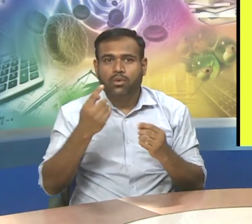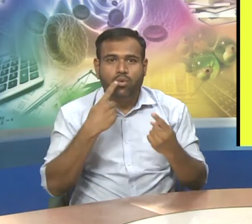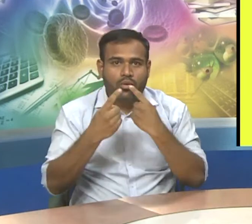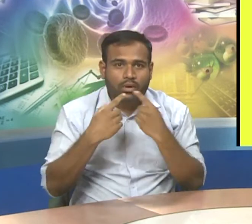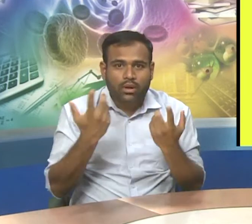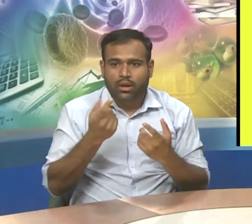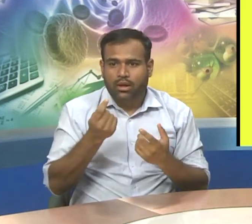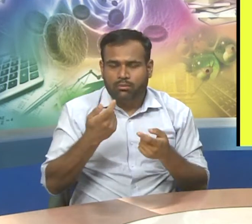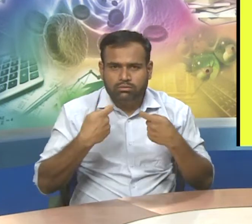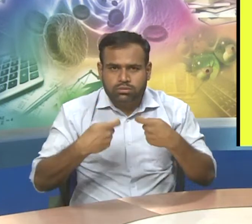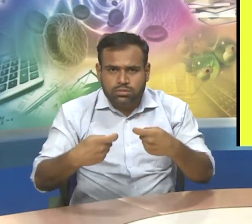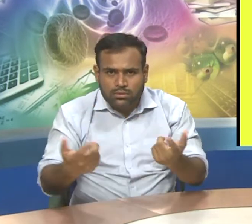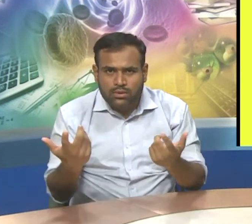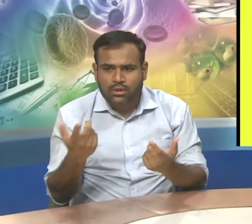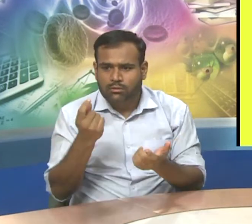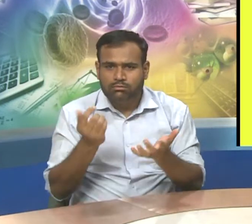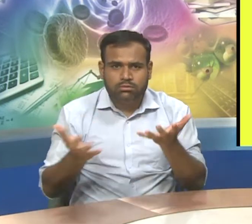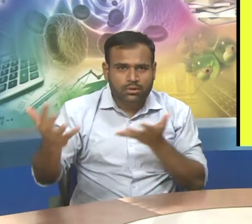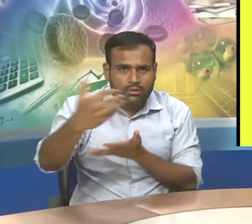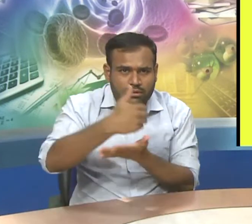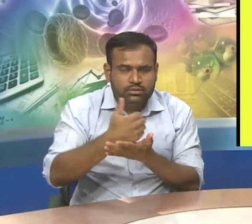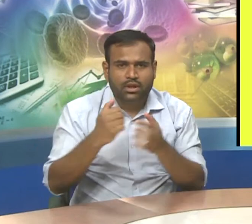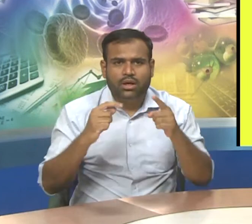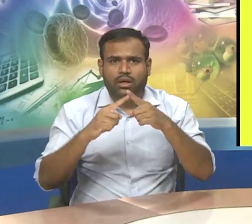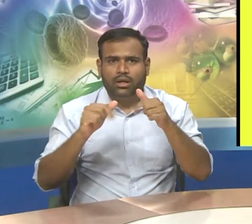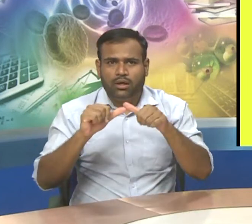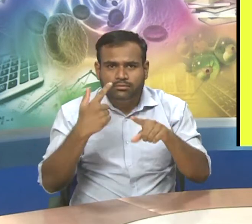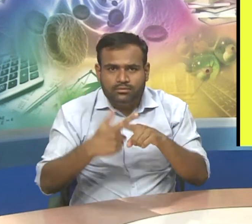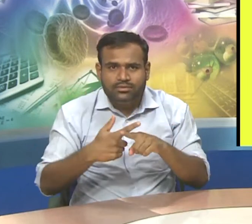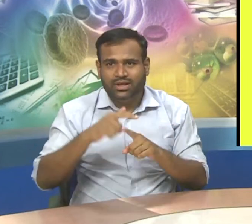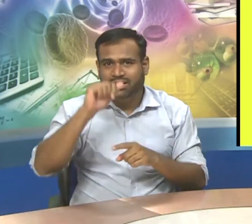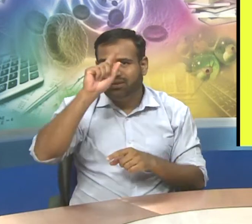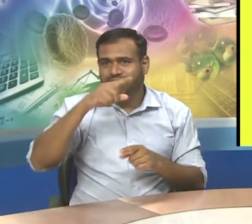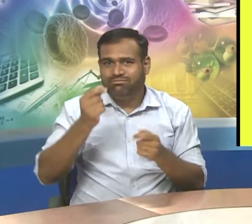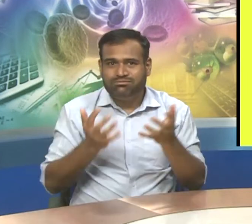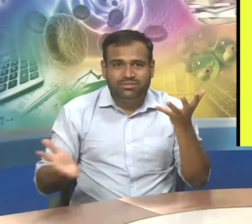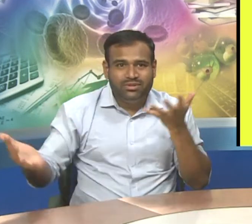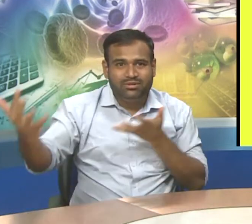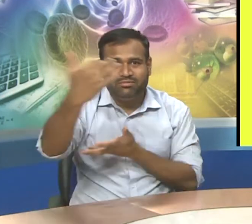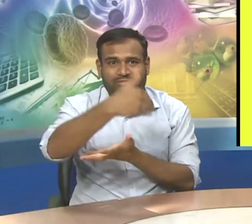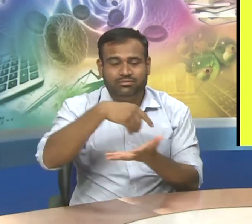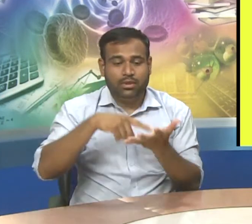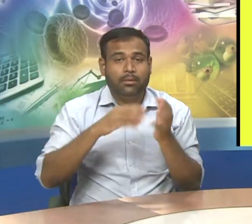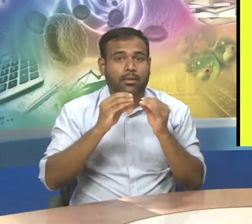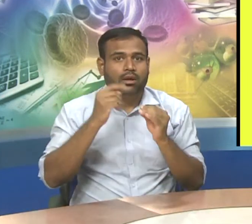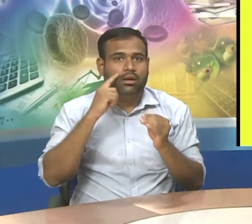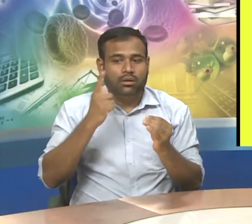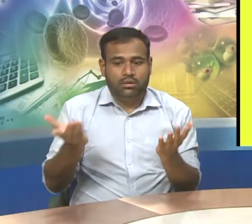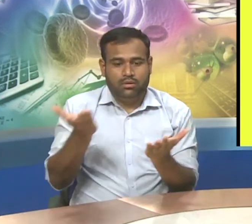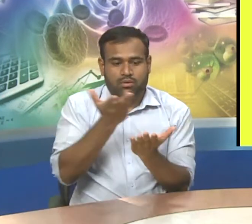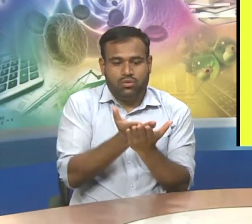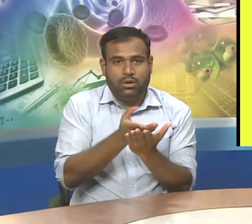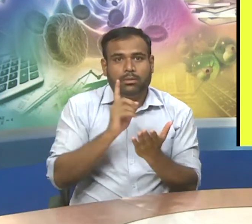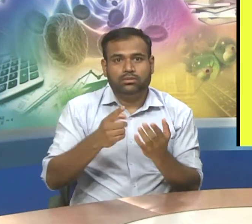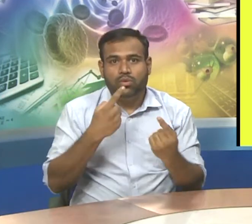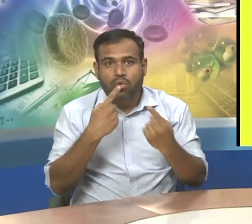Money bill. Money bill is concerned with financial matters like taxation,